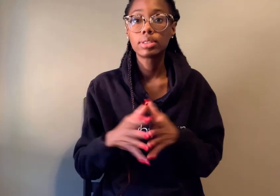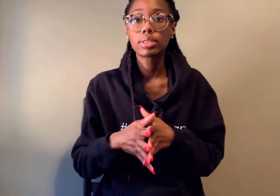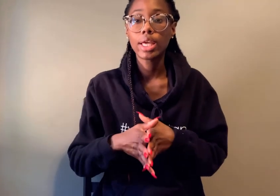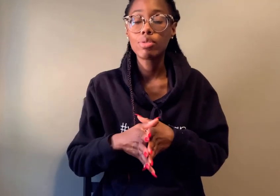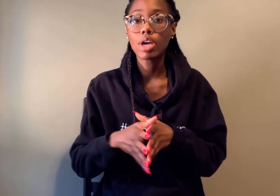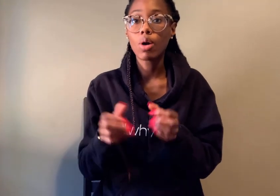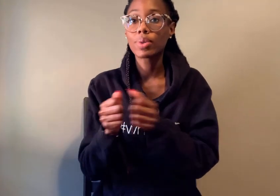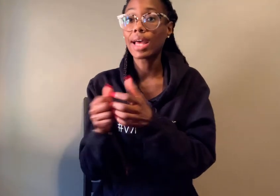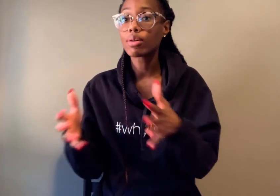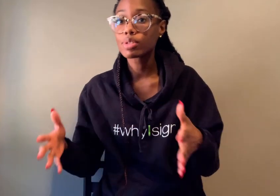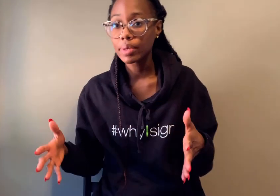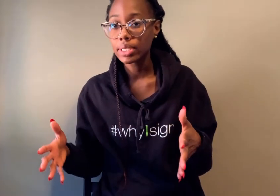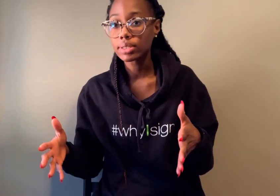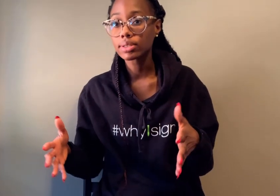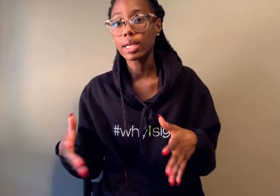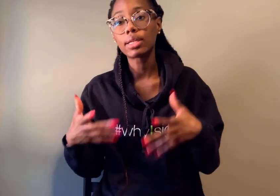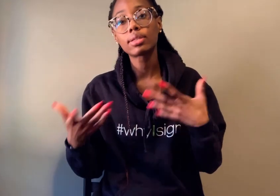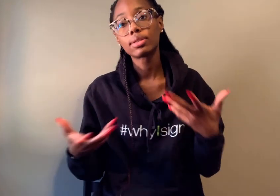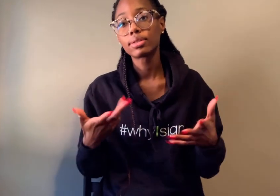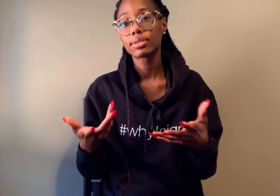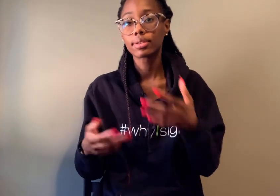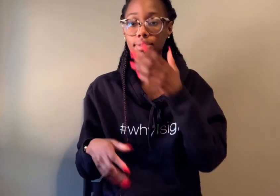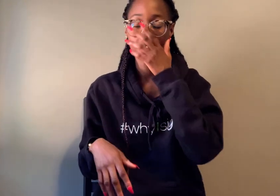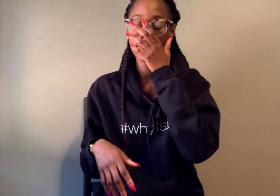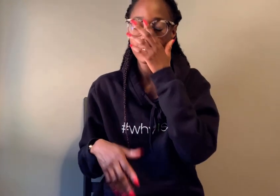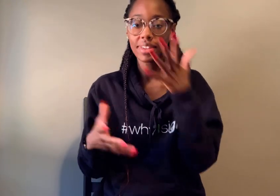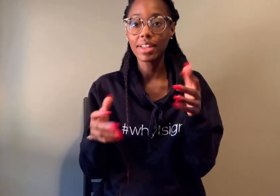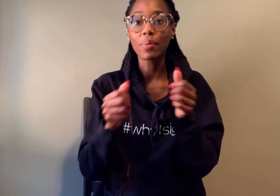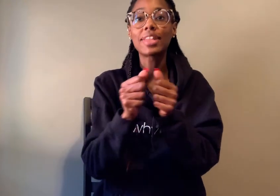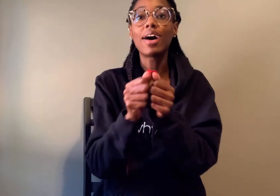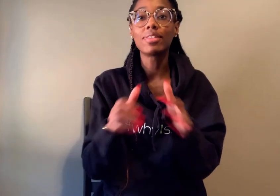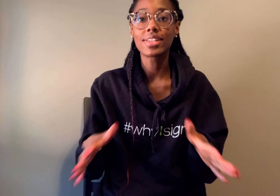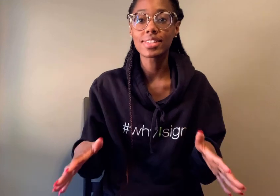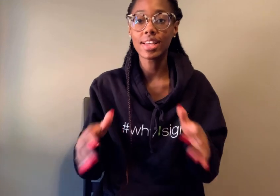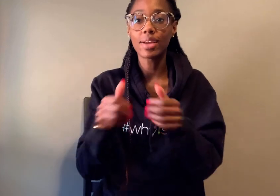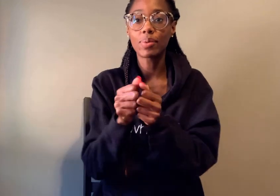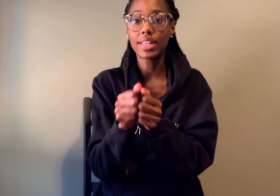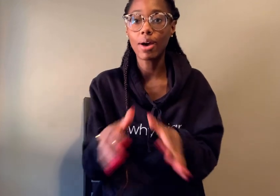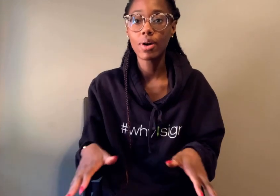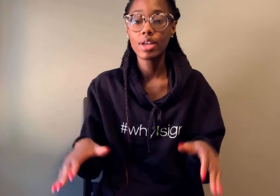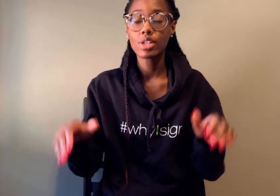Can you talk without spitting? Like, without.